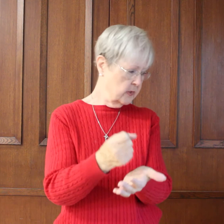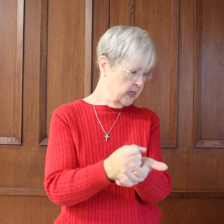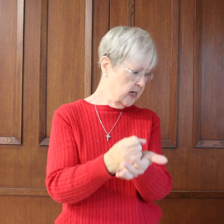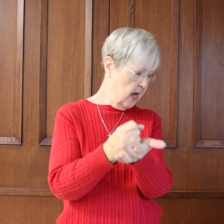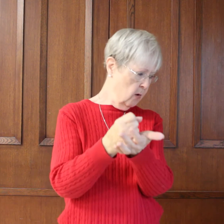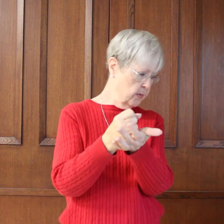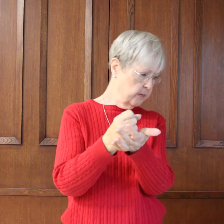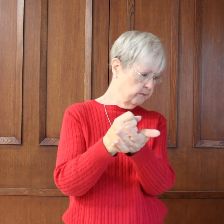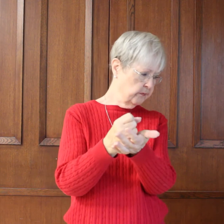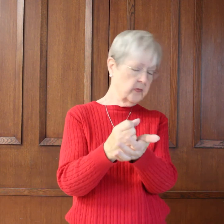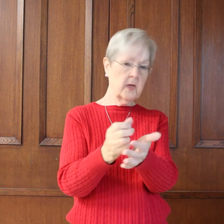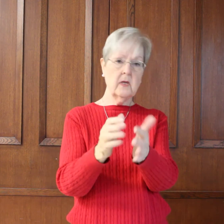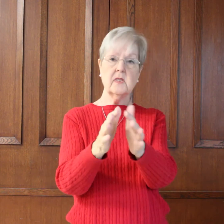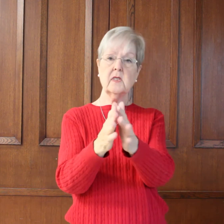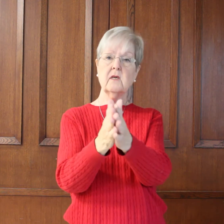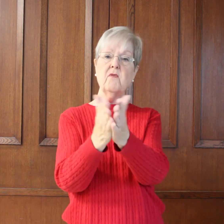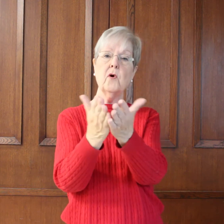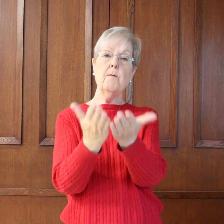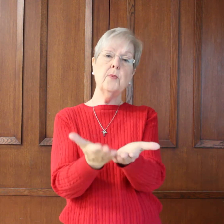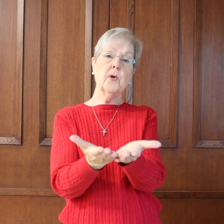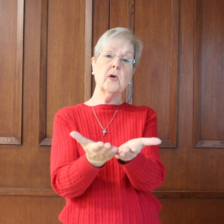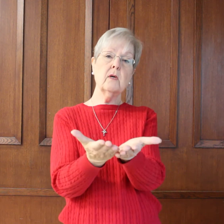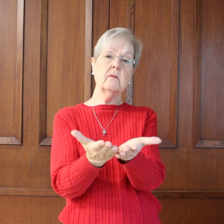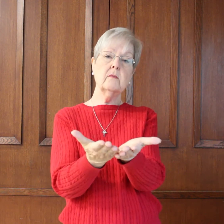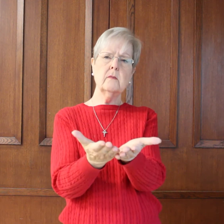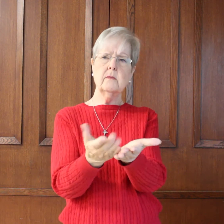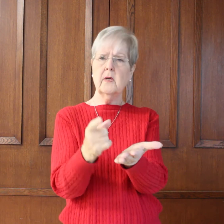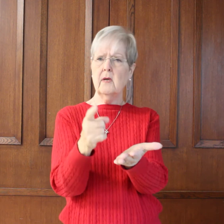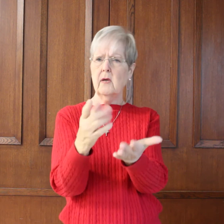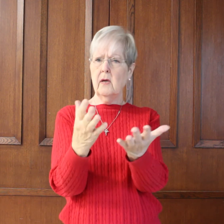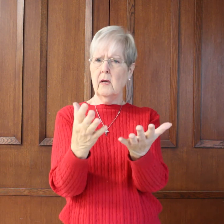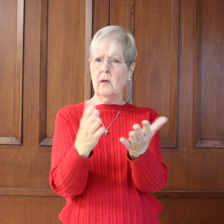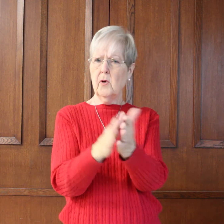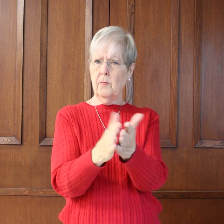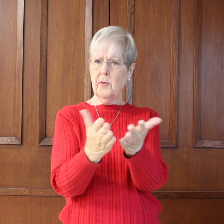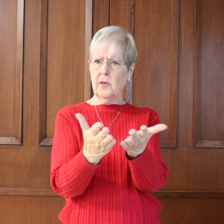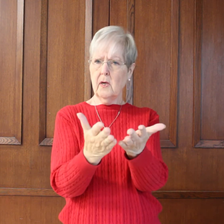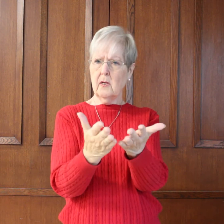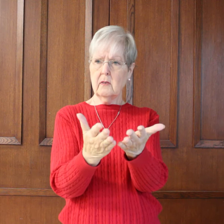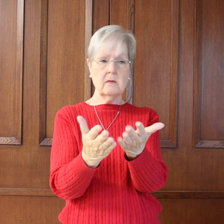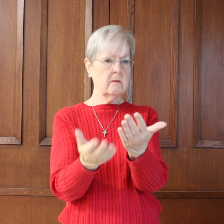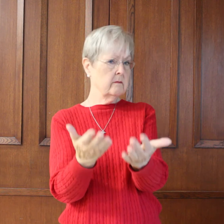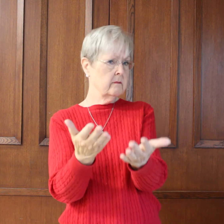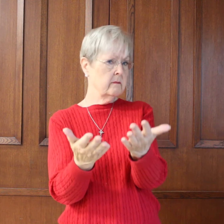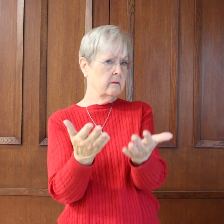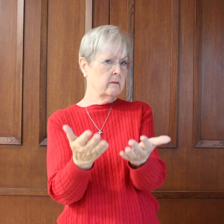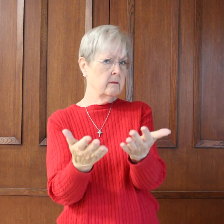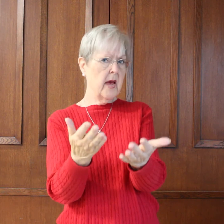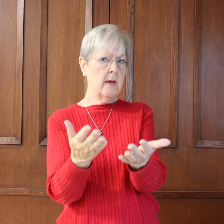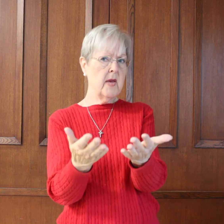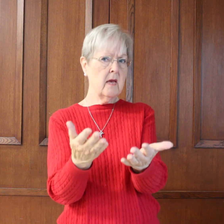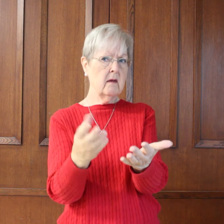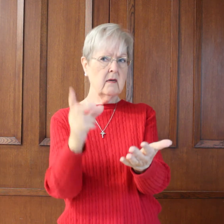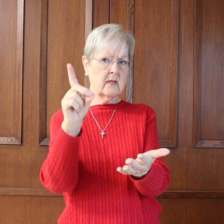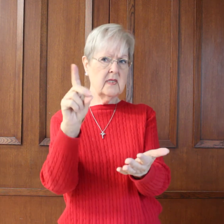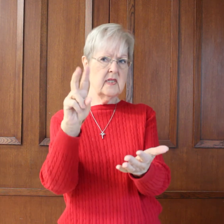need help? Let's look for a book. You want a book? Maybe a